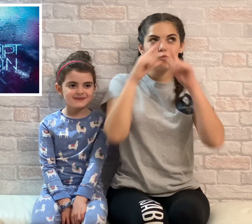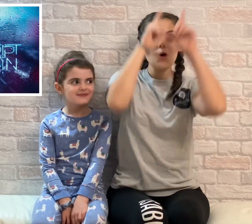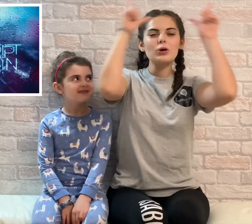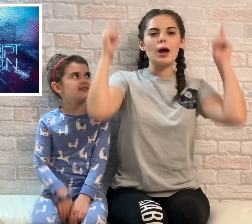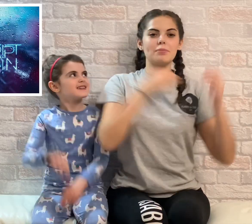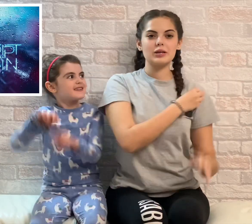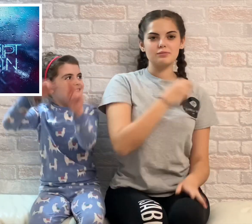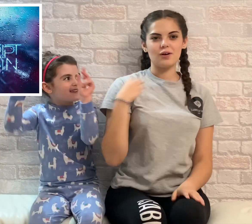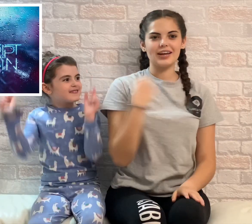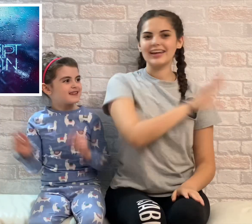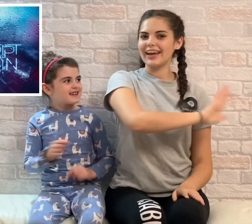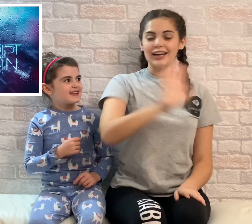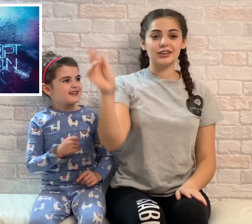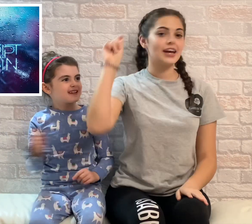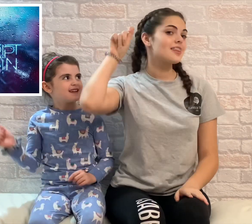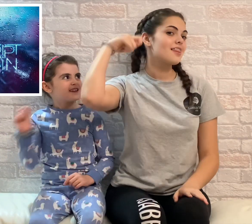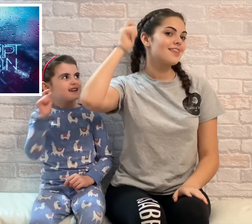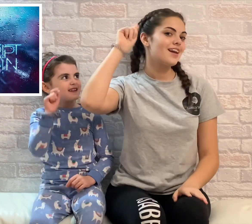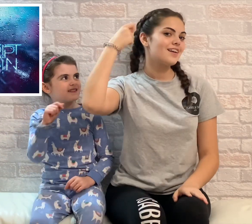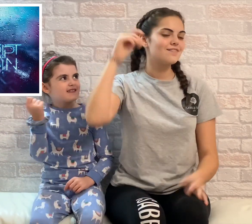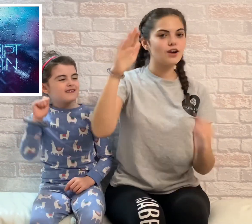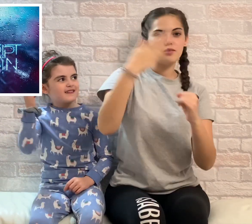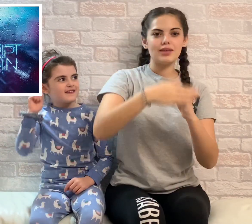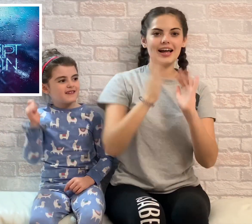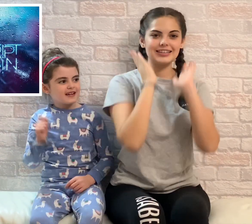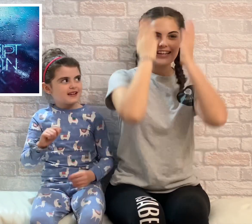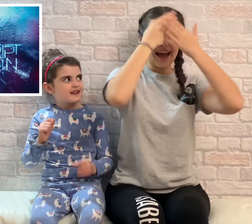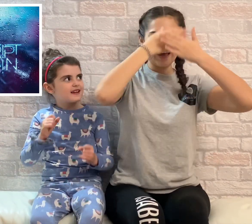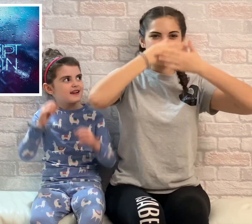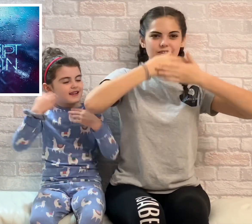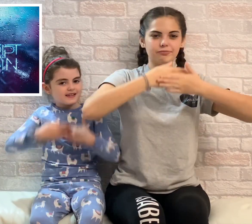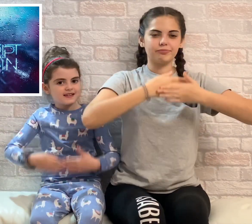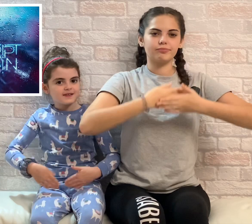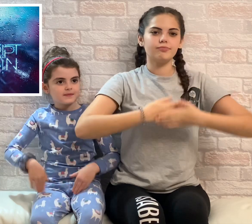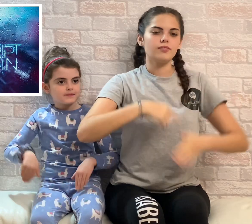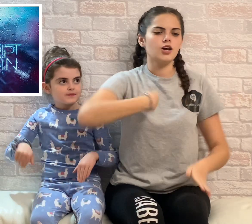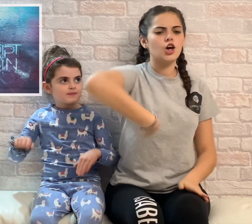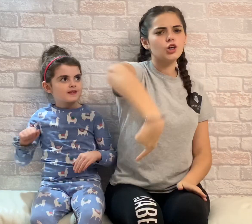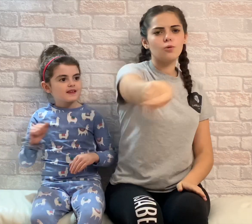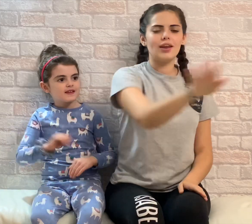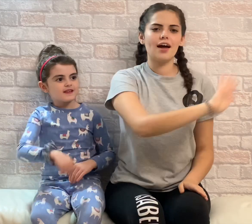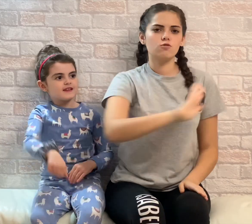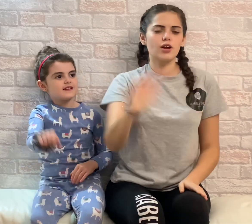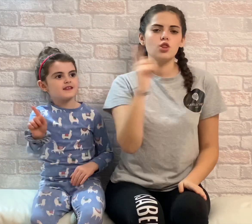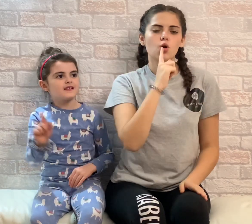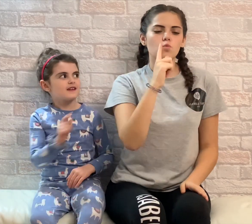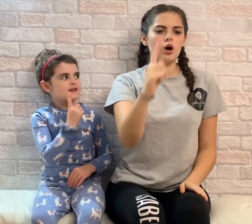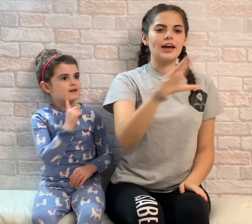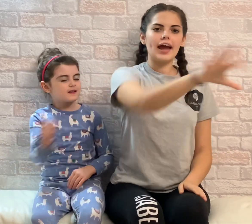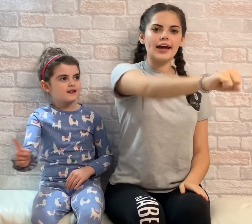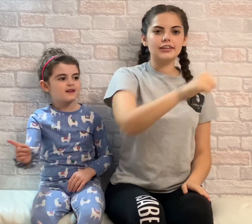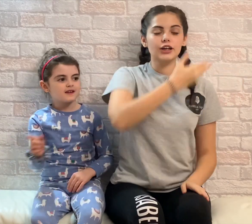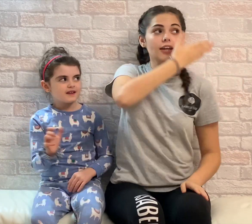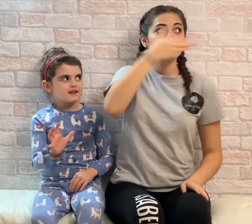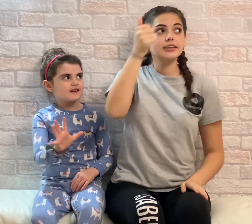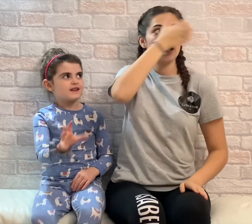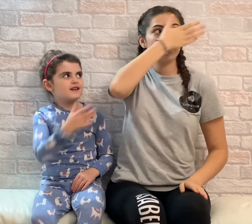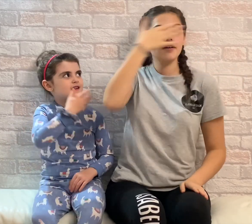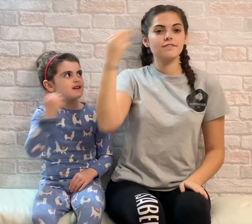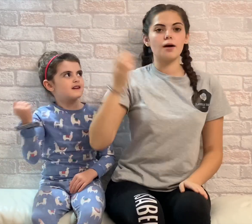Woke up this morning, can't shake the thunder from last night. You left with no warning and took the summer from